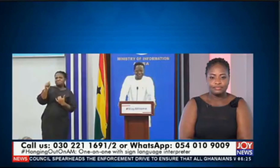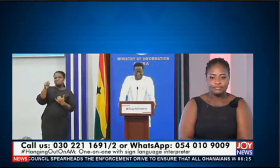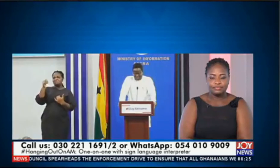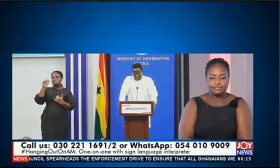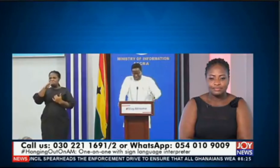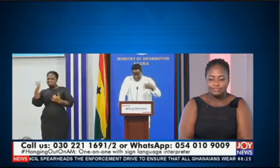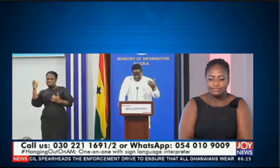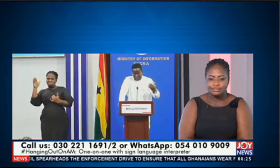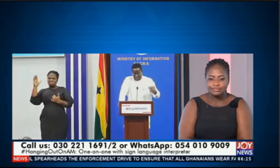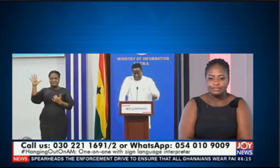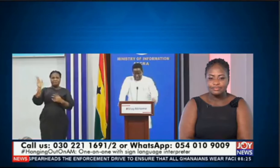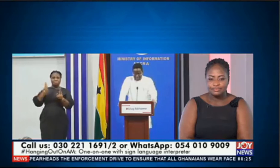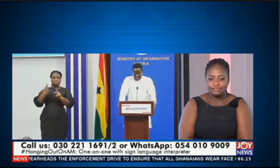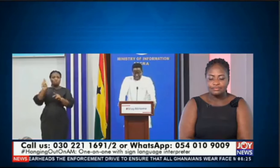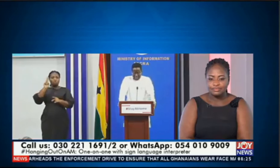that.